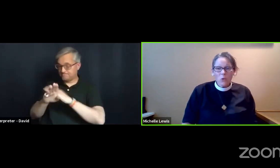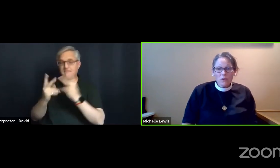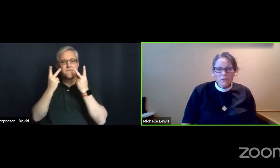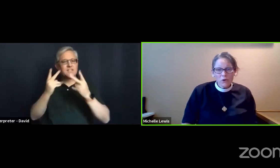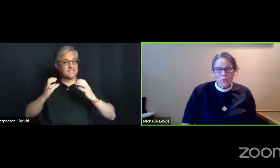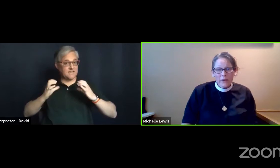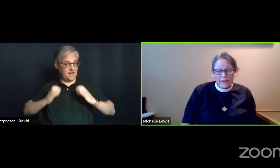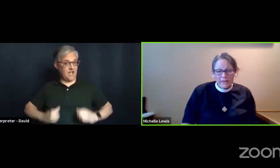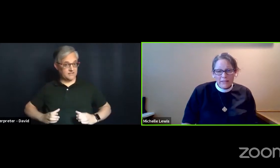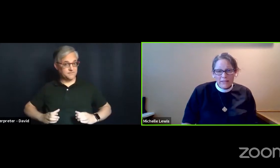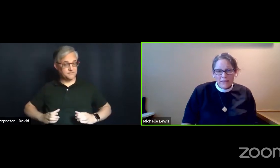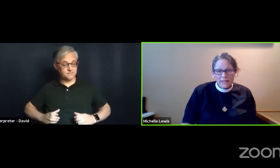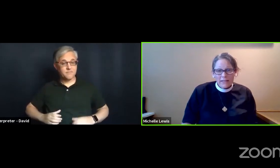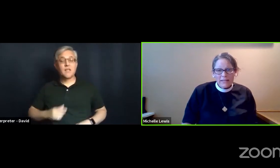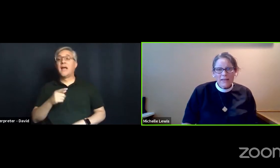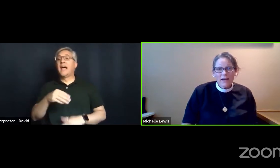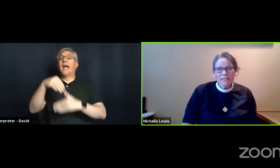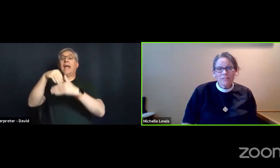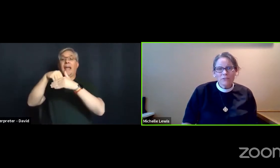And in order to go in,